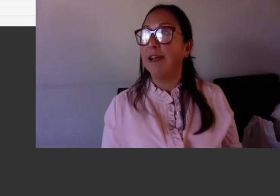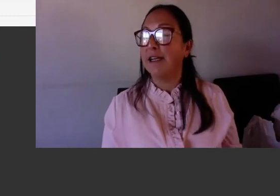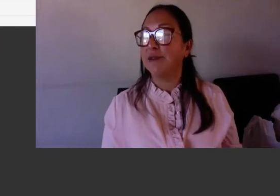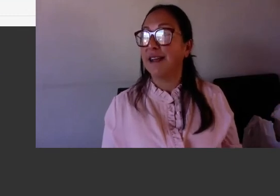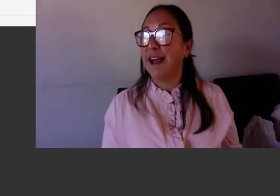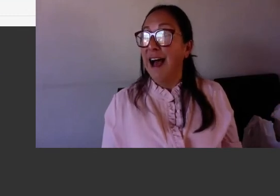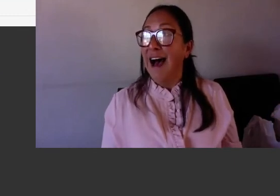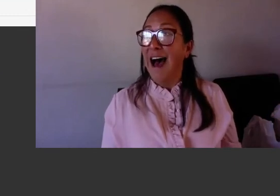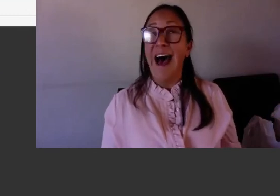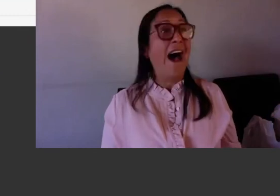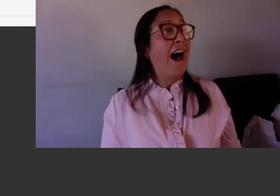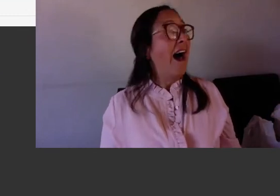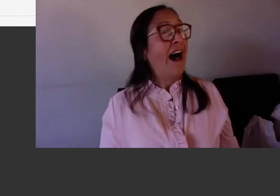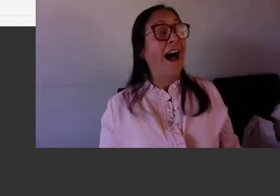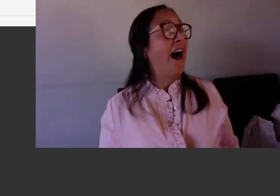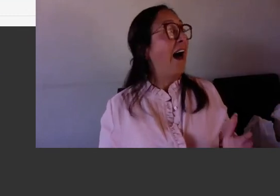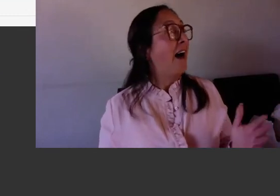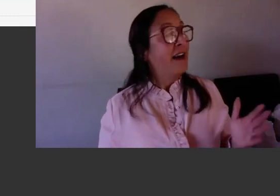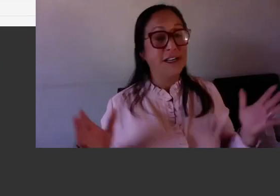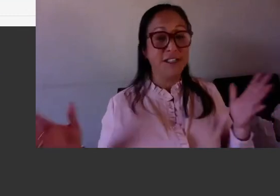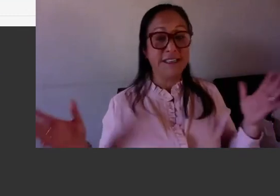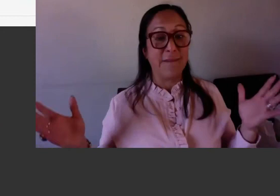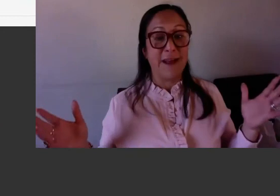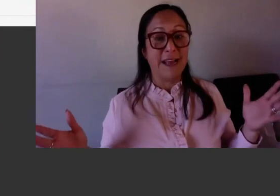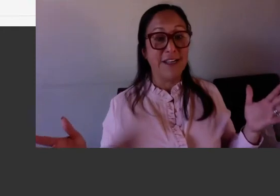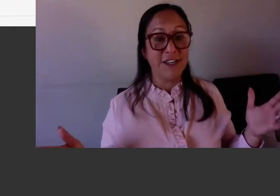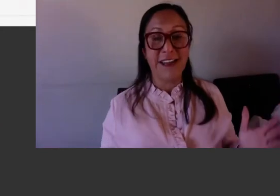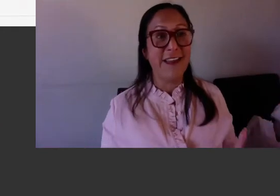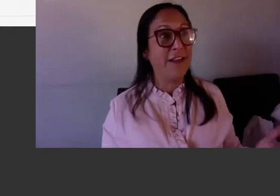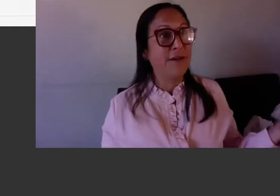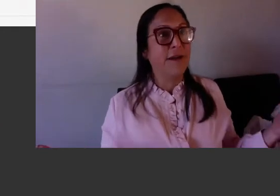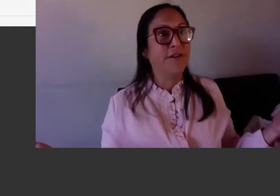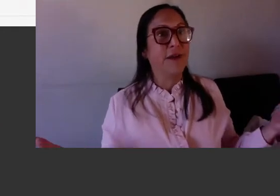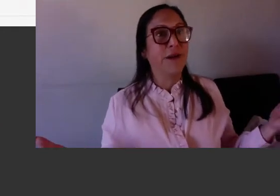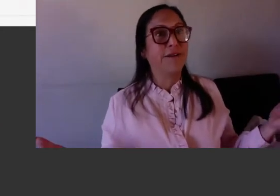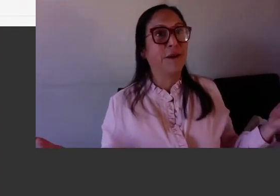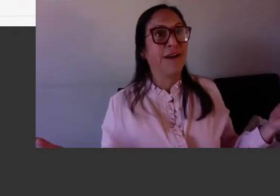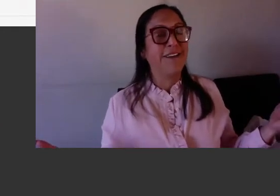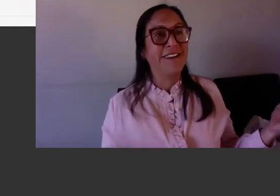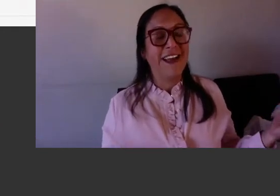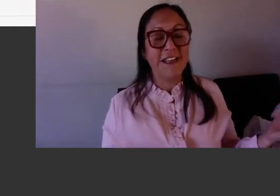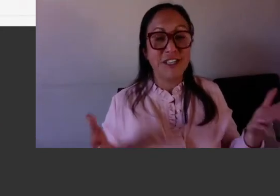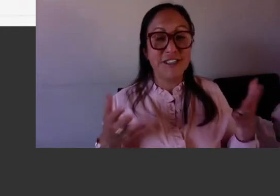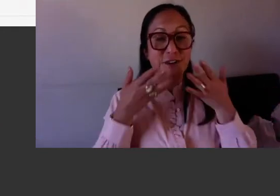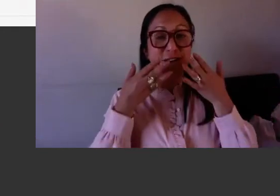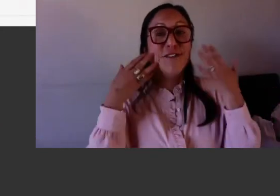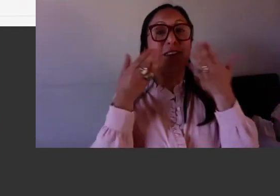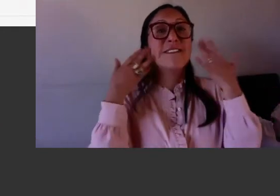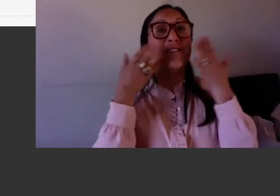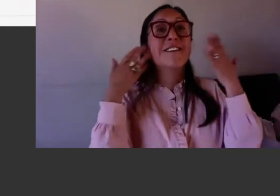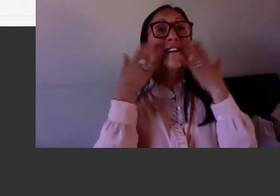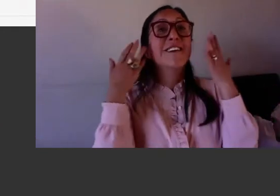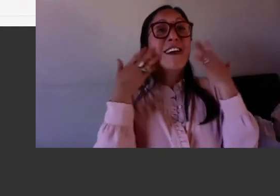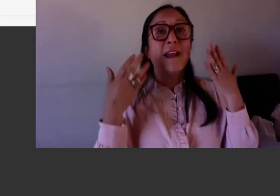mama yet. She was like, ah, ah, and she's getting my attention. And then I looked at her, I was like, what is going on? And she started to do